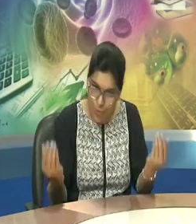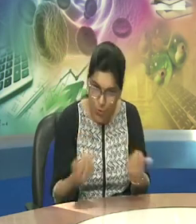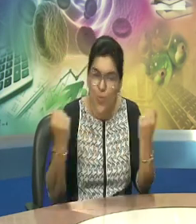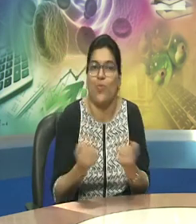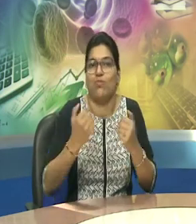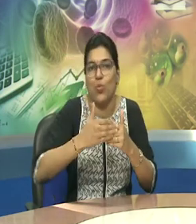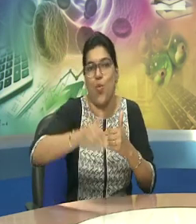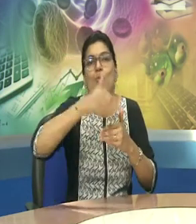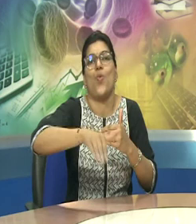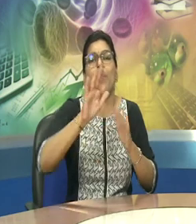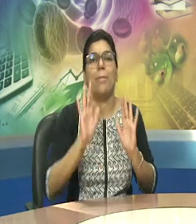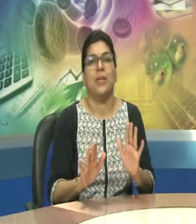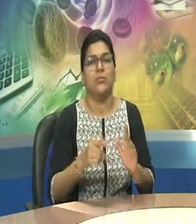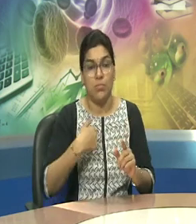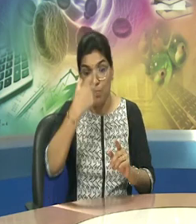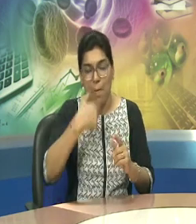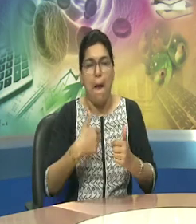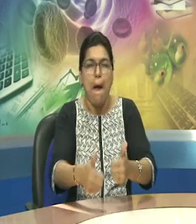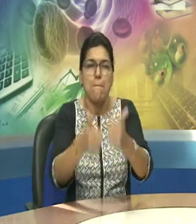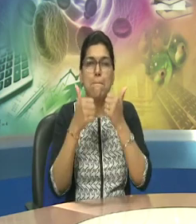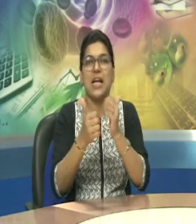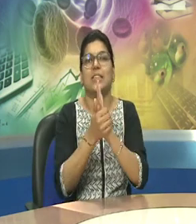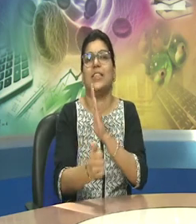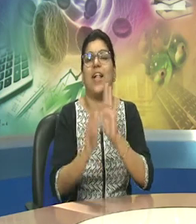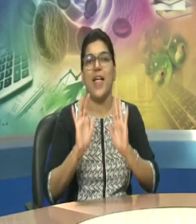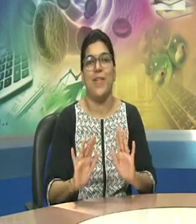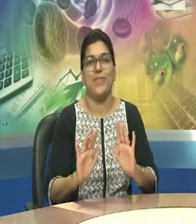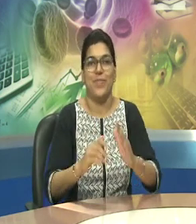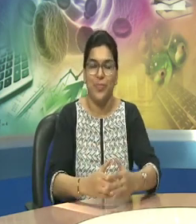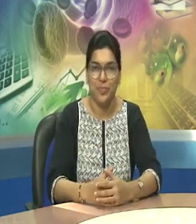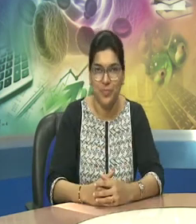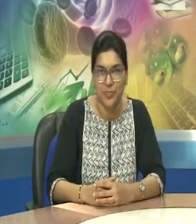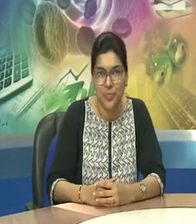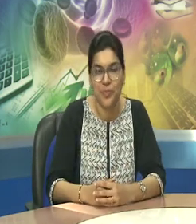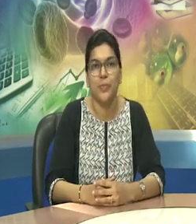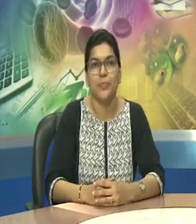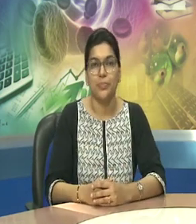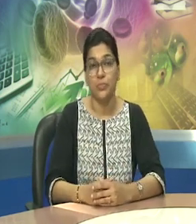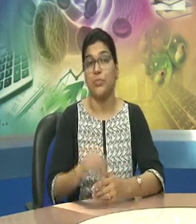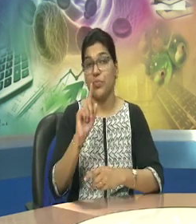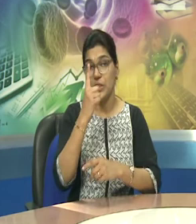the desired goal from the past and move further for the new growth and development.